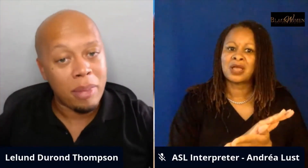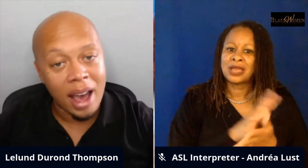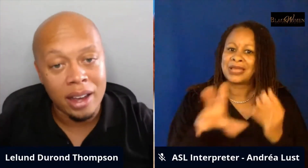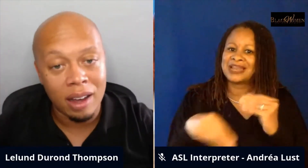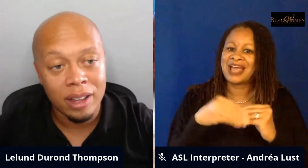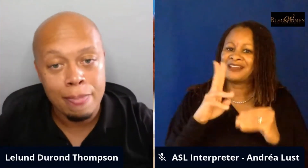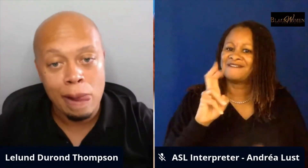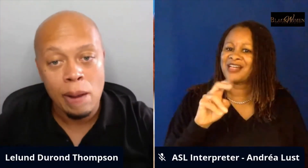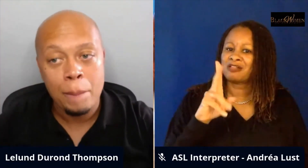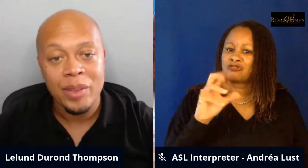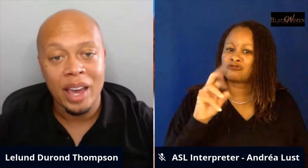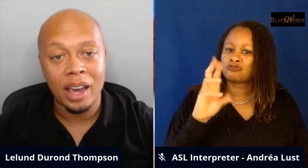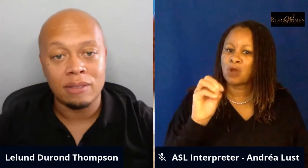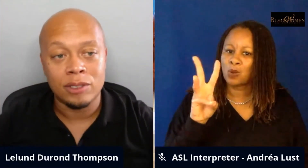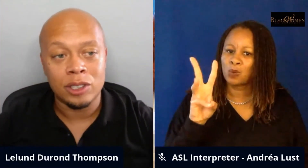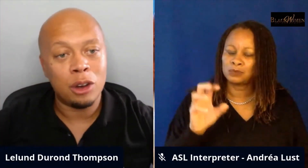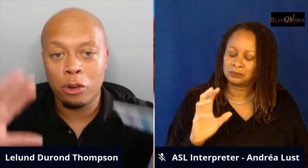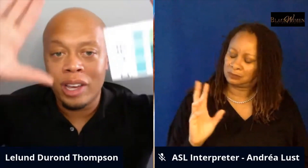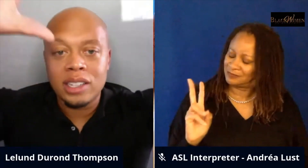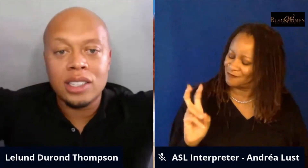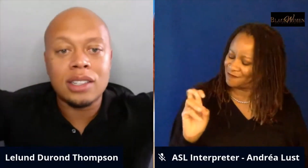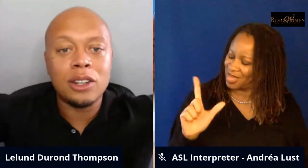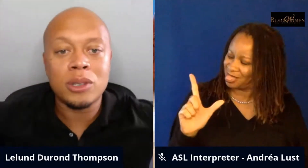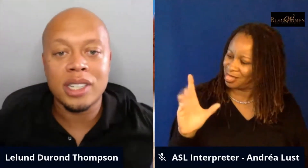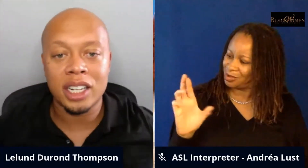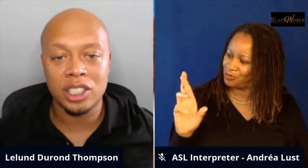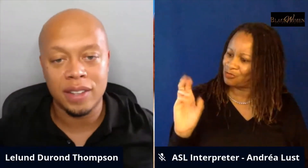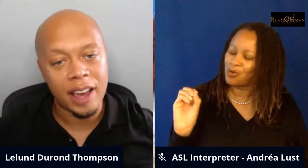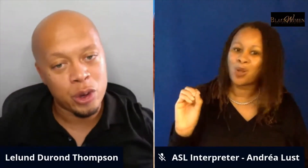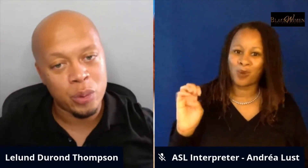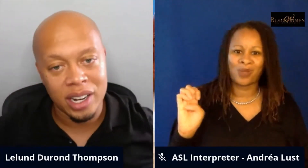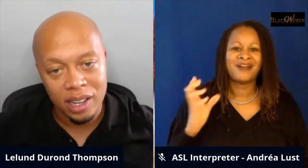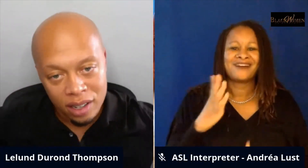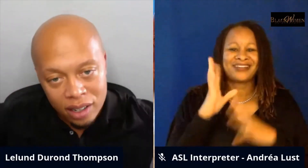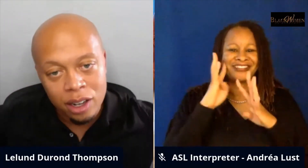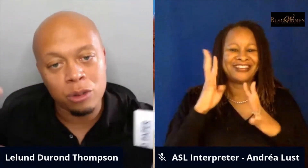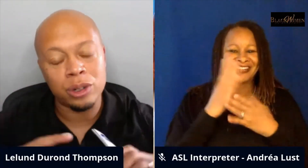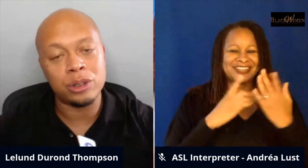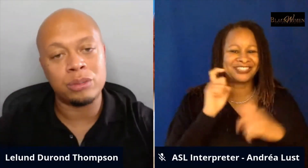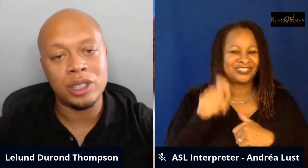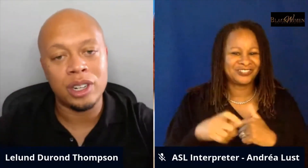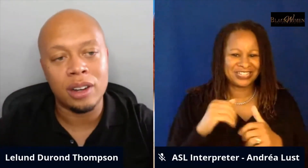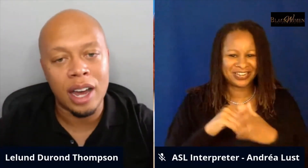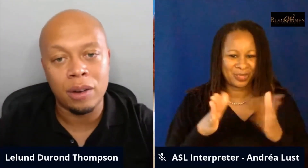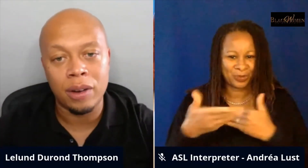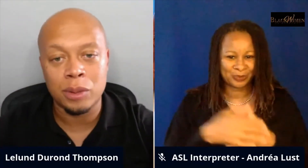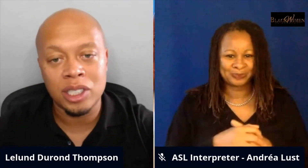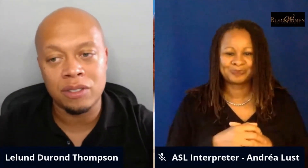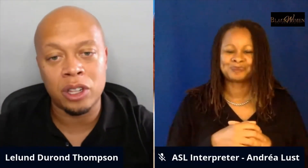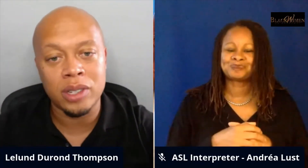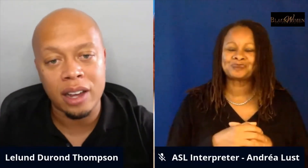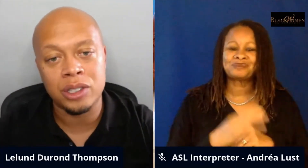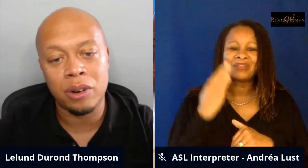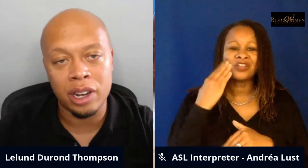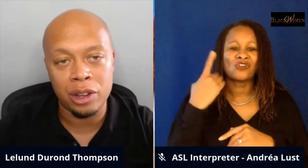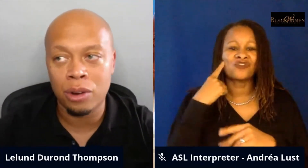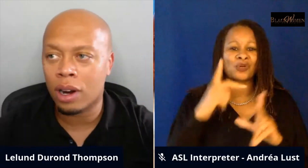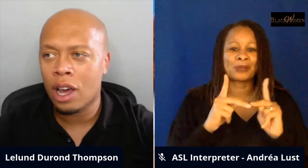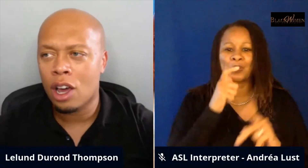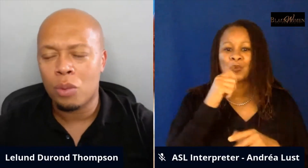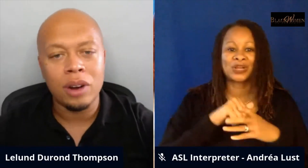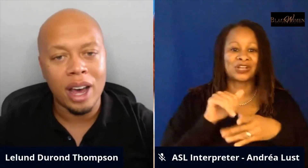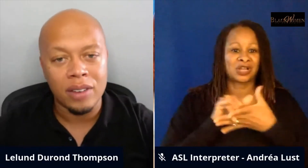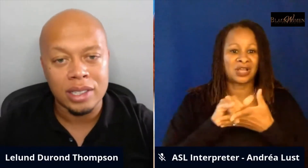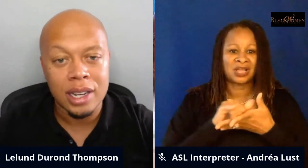on the back of it and, create just a little section that you would need in a room. I know, especially for those actors who are in New